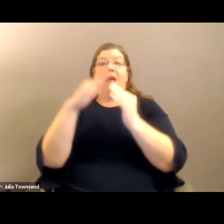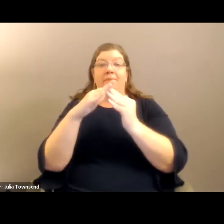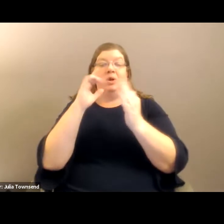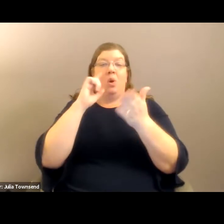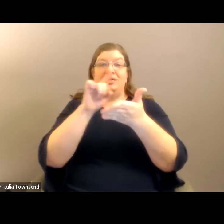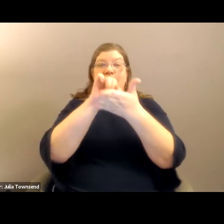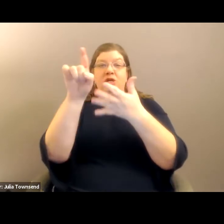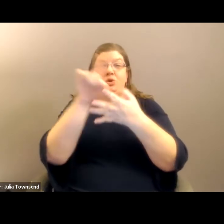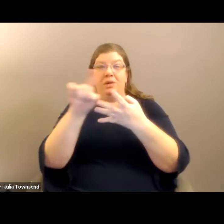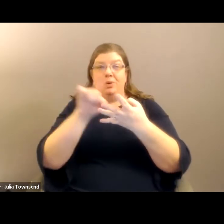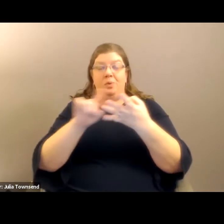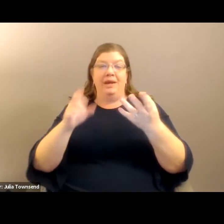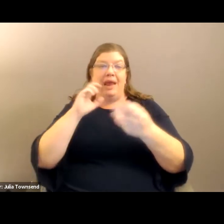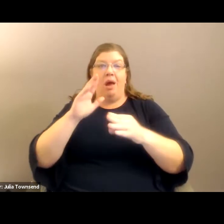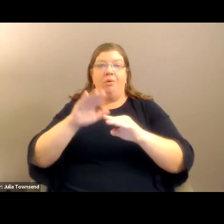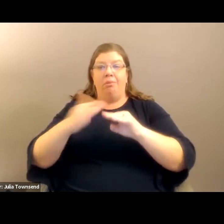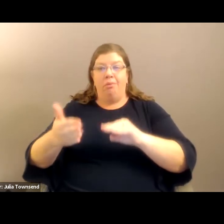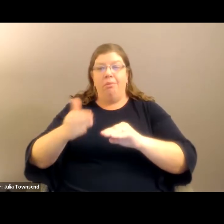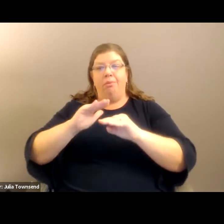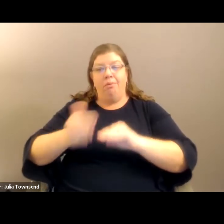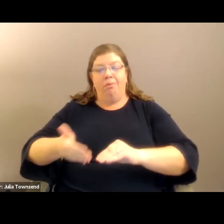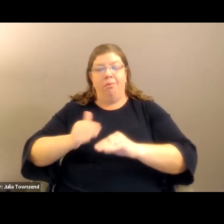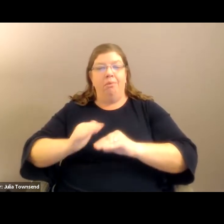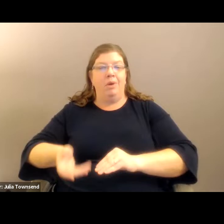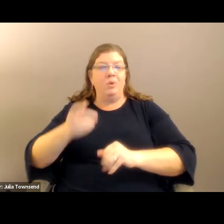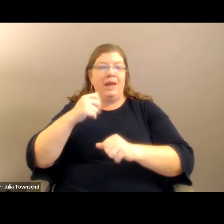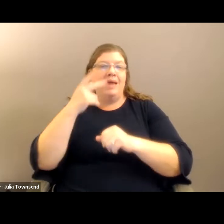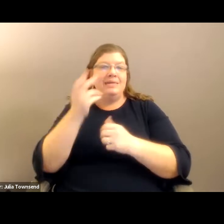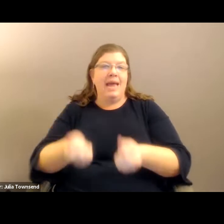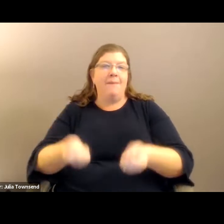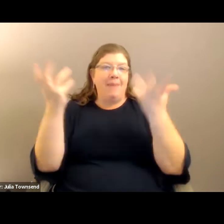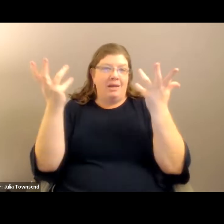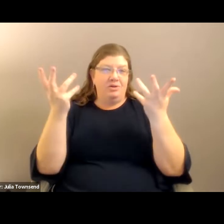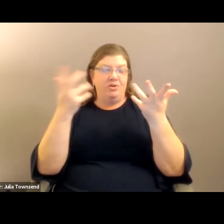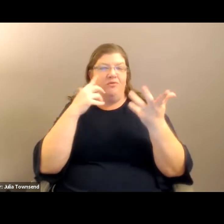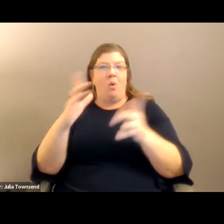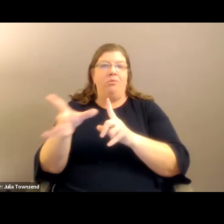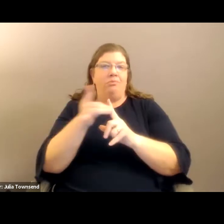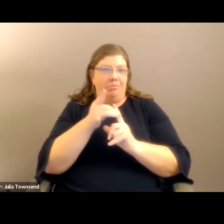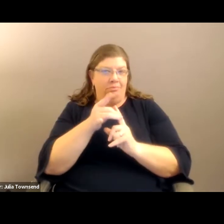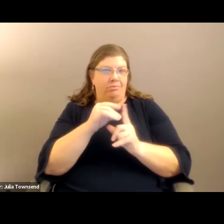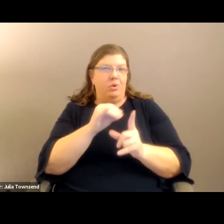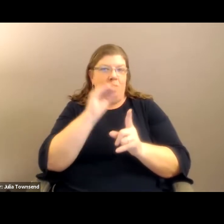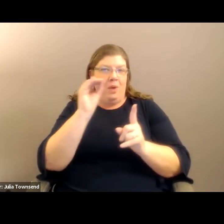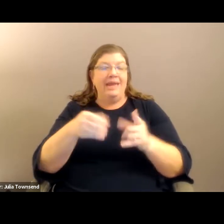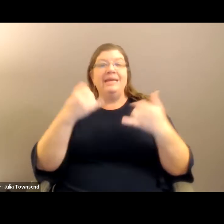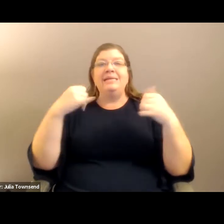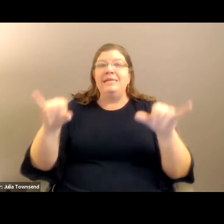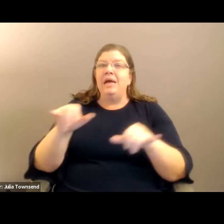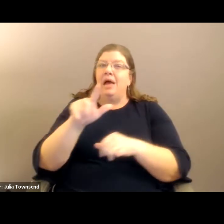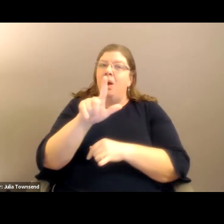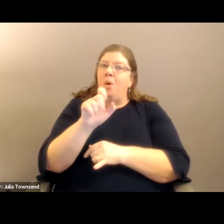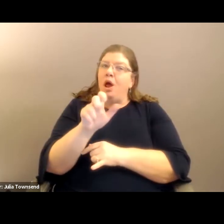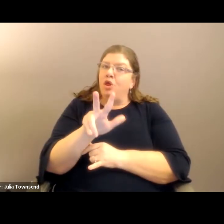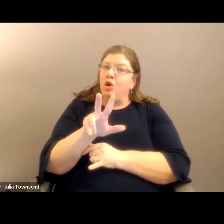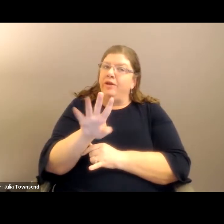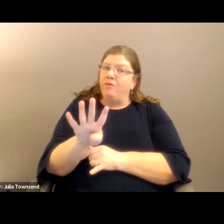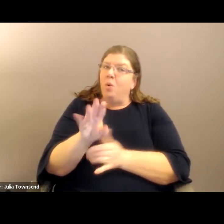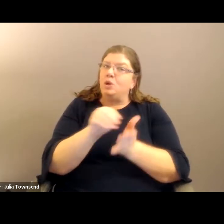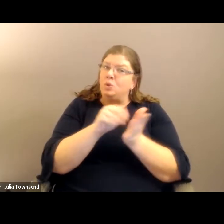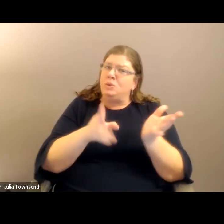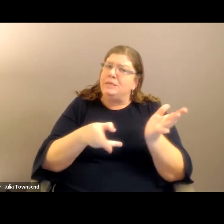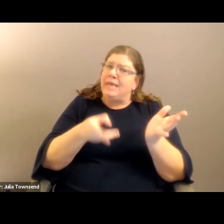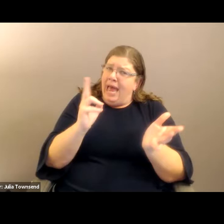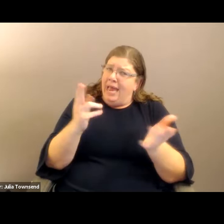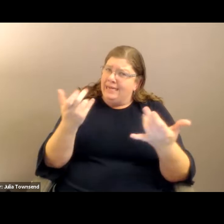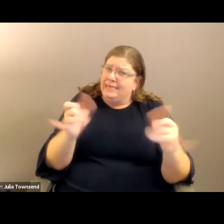week it's going down and how significantly it's going down in terms of the case rate. Still 134 students, that's